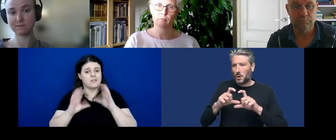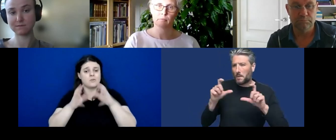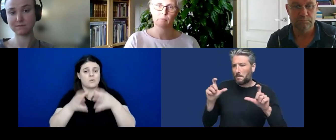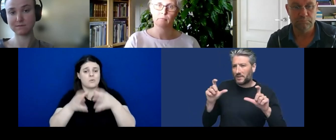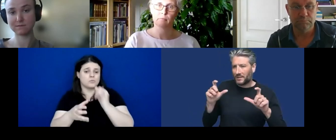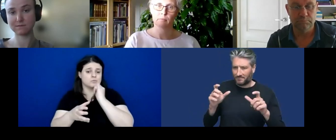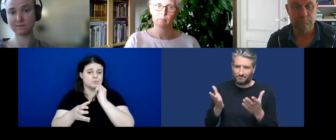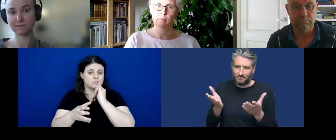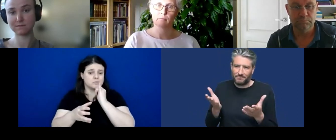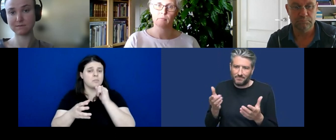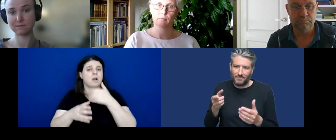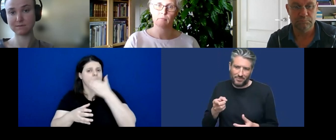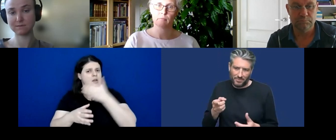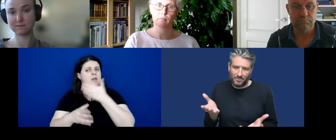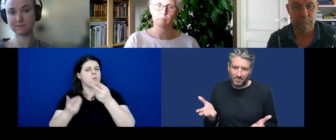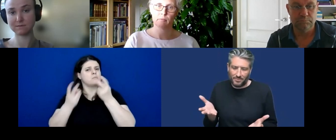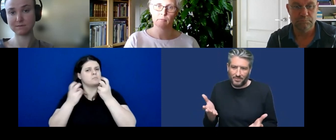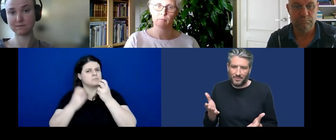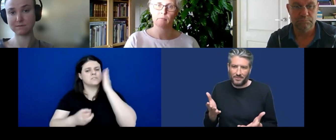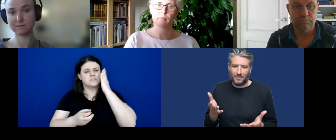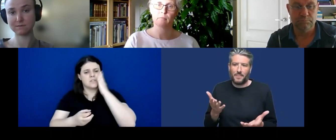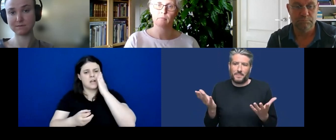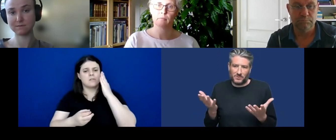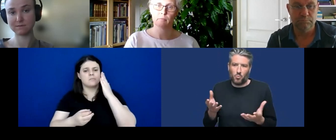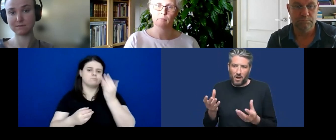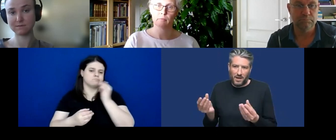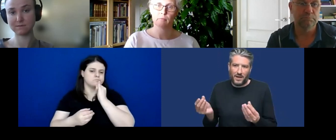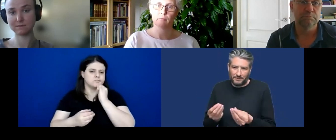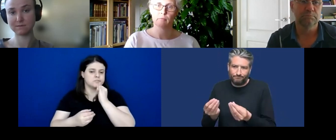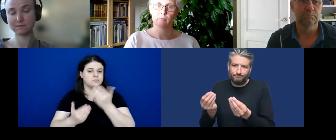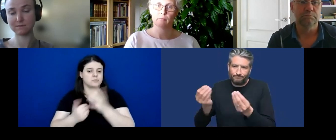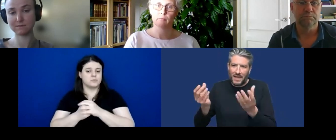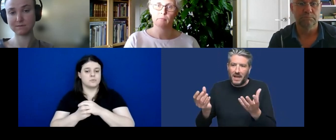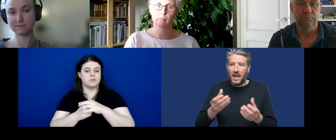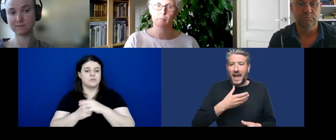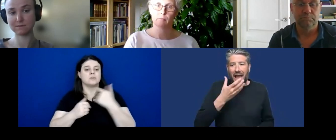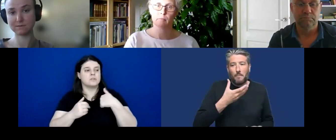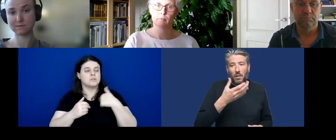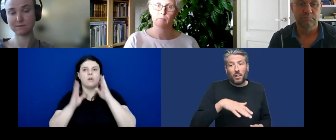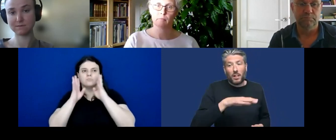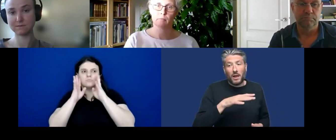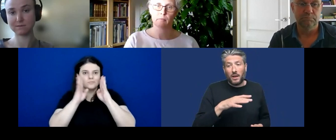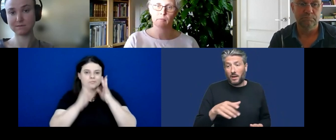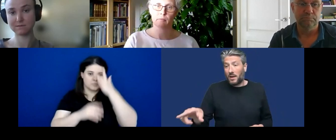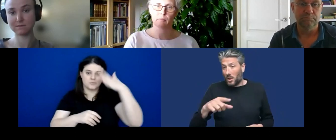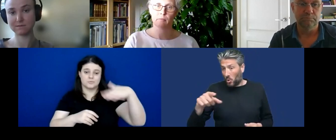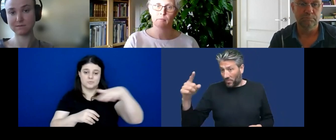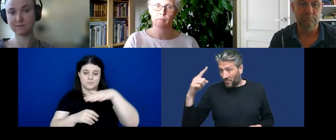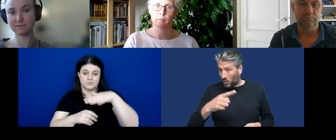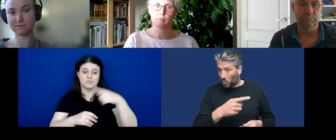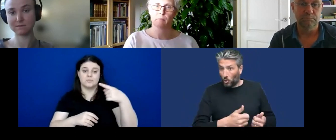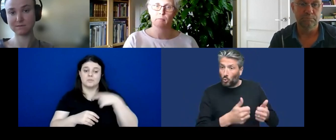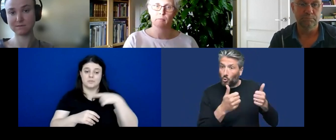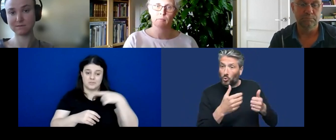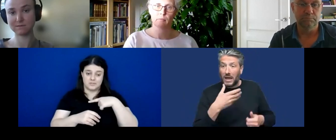is recognized as being the perfect example. And I say to people, they're not an example. They are